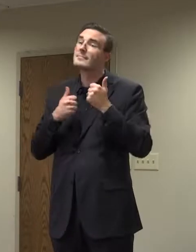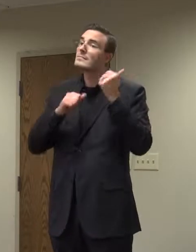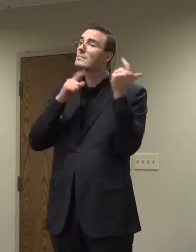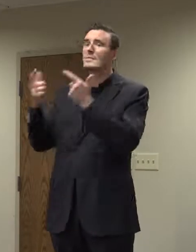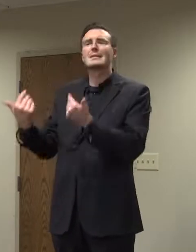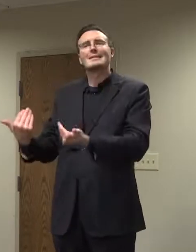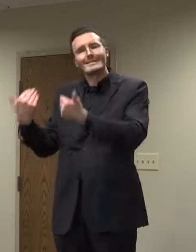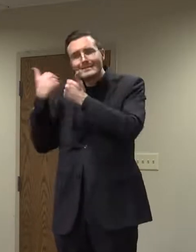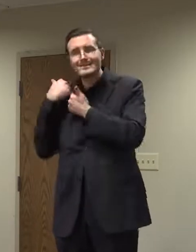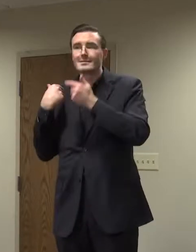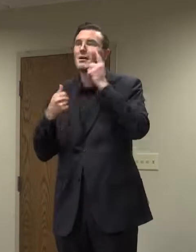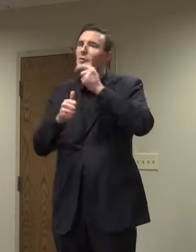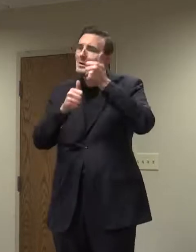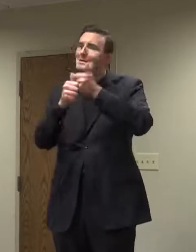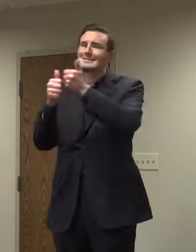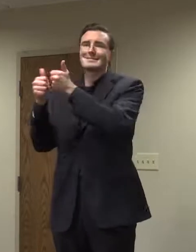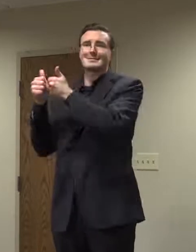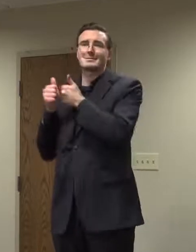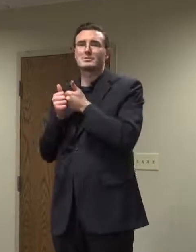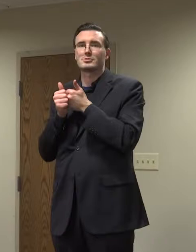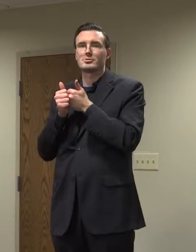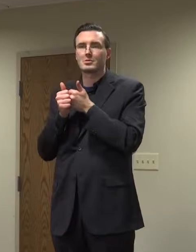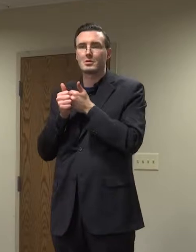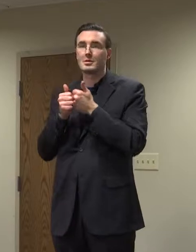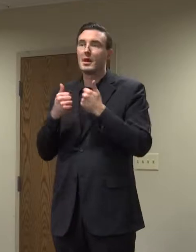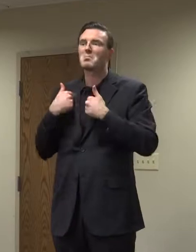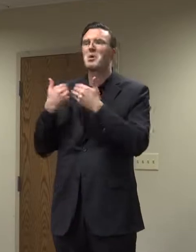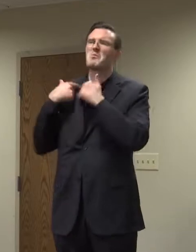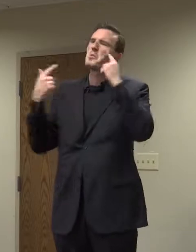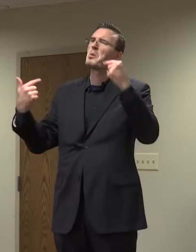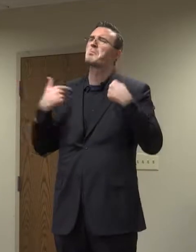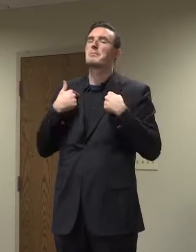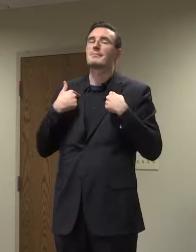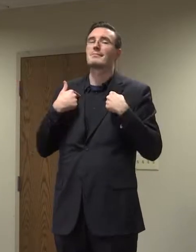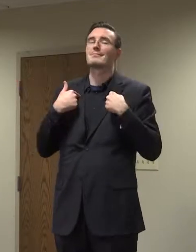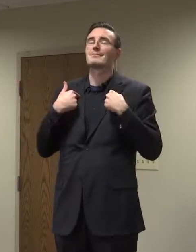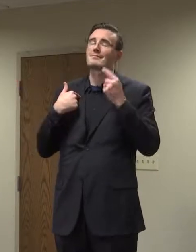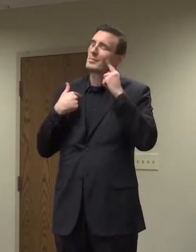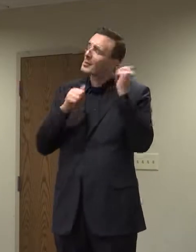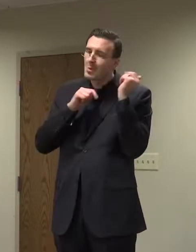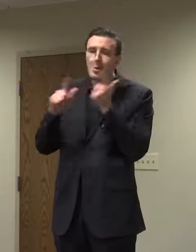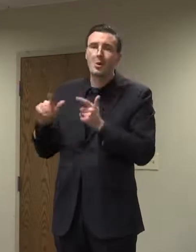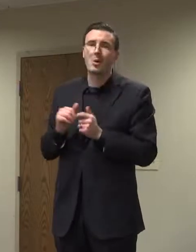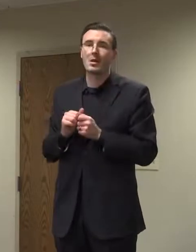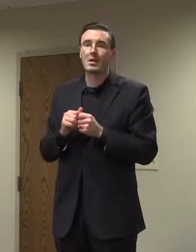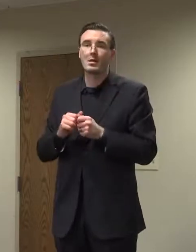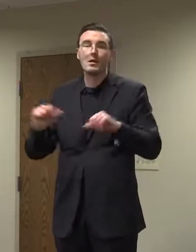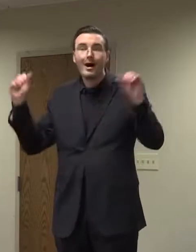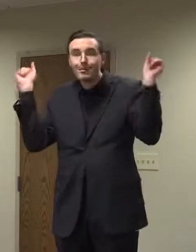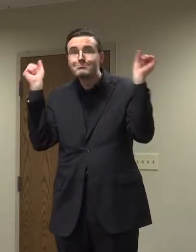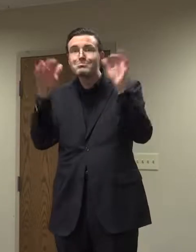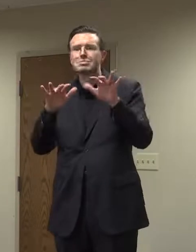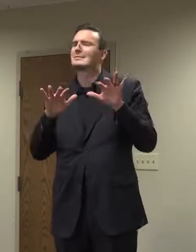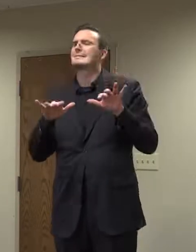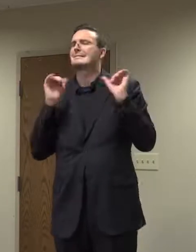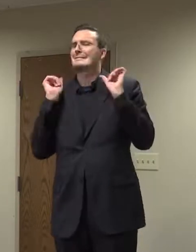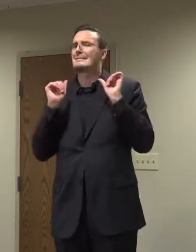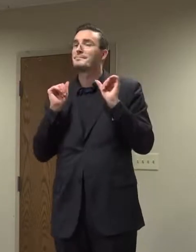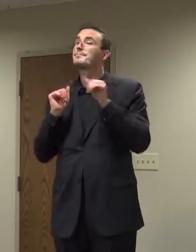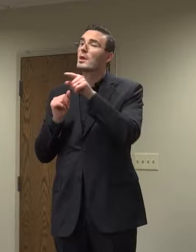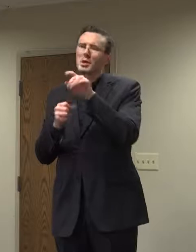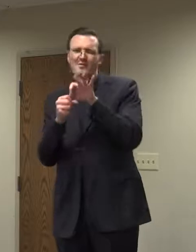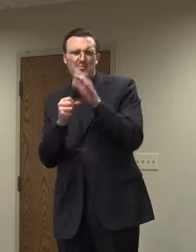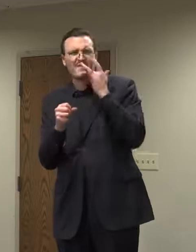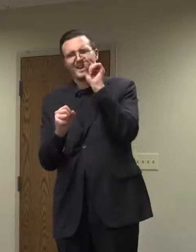each other. And so we have to be thoughtful about that. So avoid the super spreader events. As much as you want to cheer your candidates